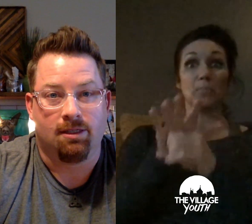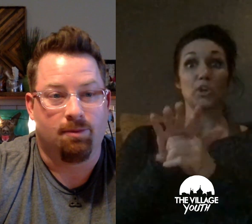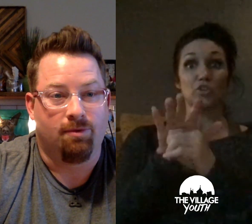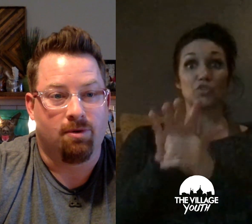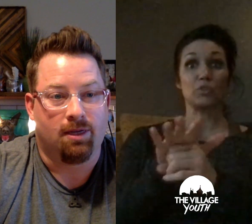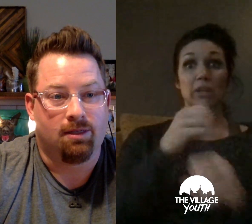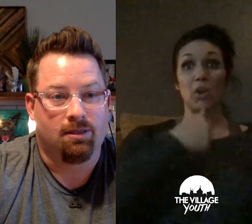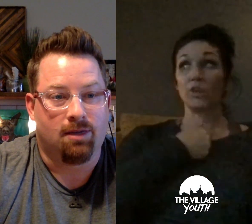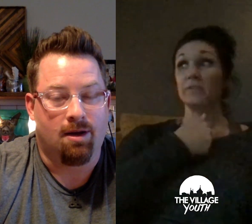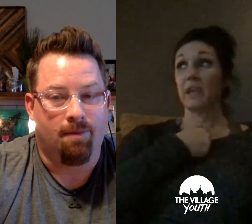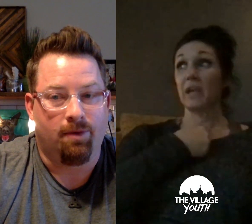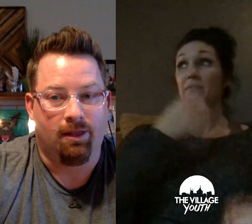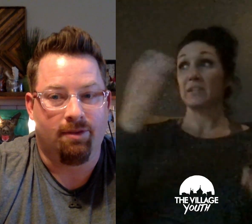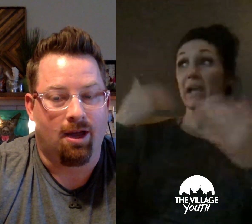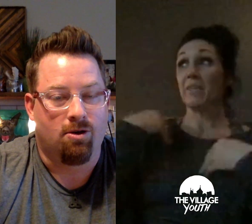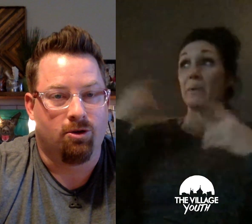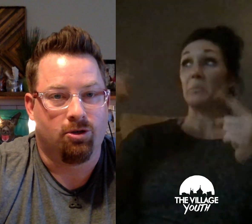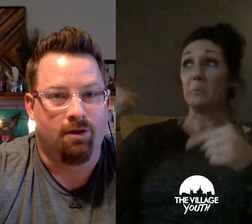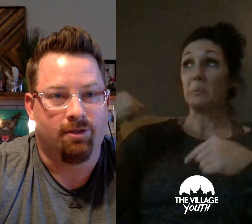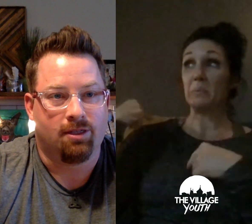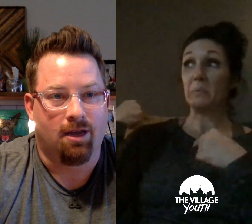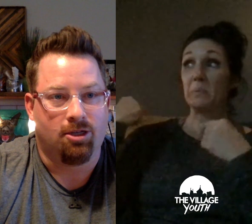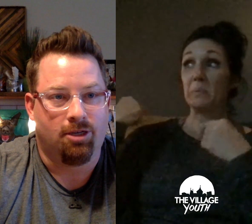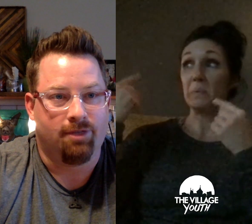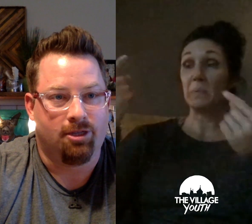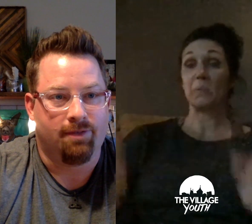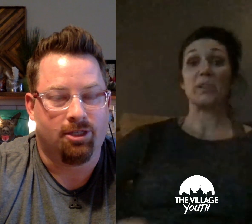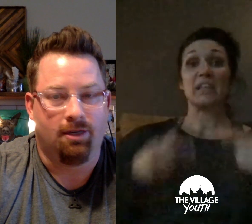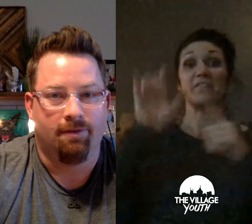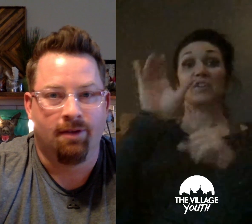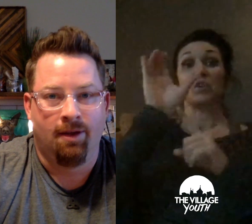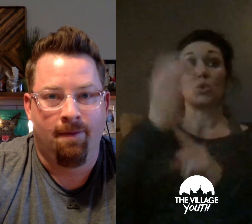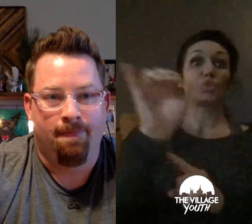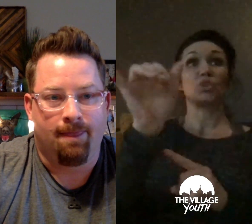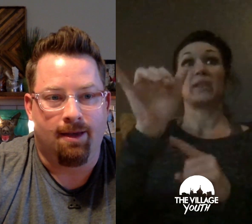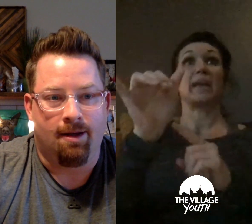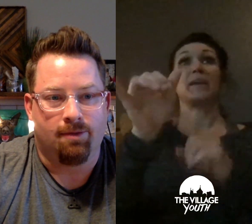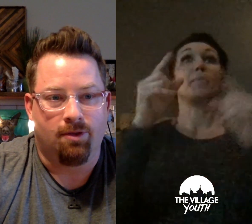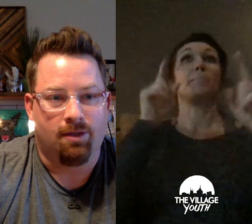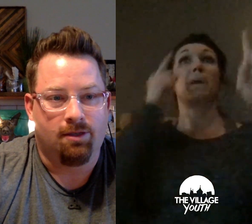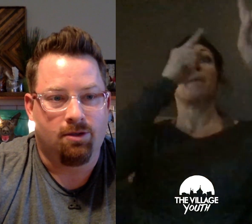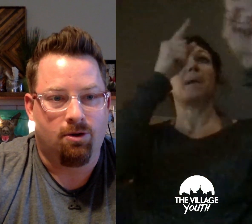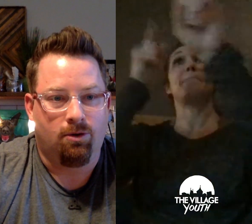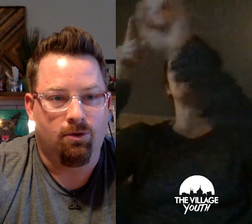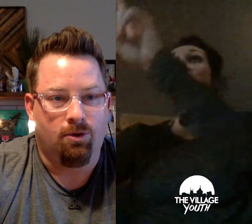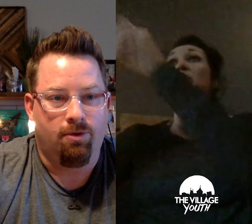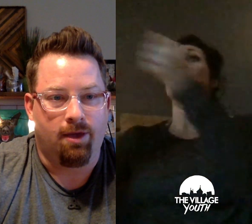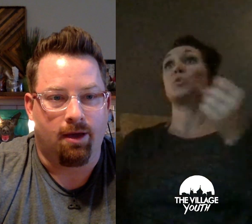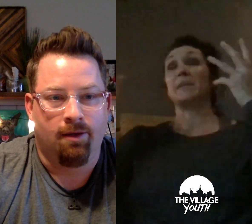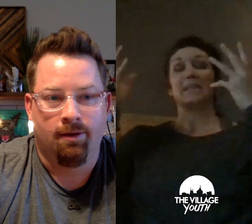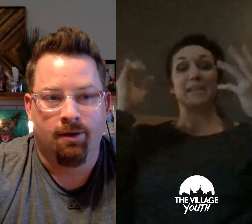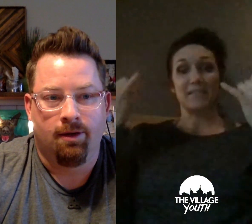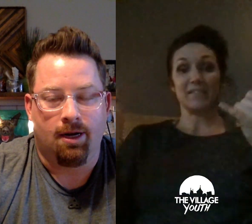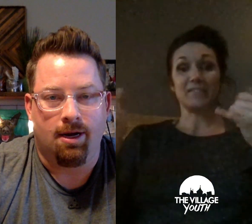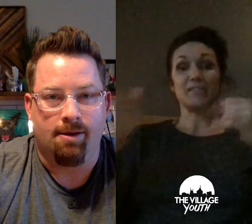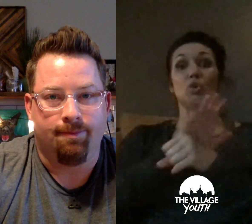been since before this. We live in that culture of just like achieve, achieve, achieve. So this is a whole new